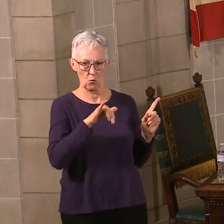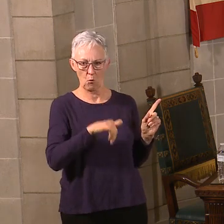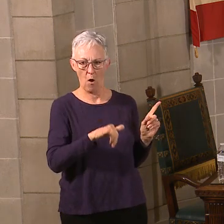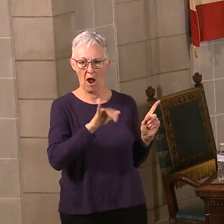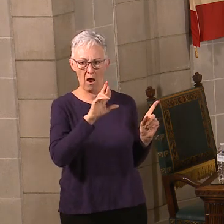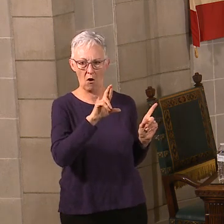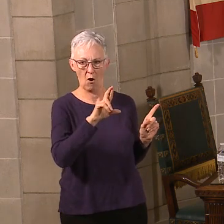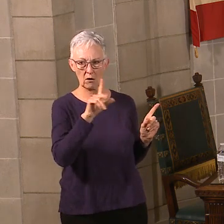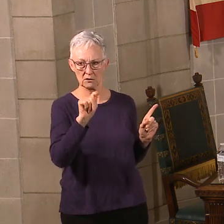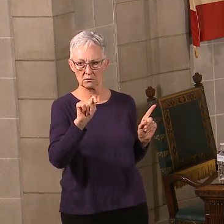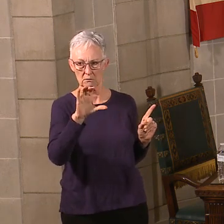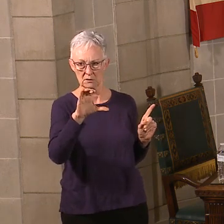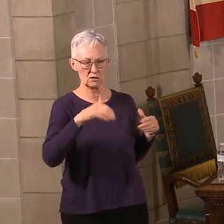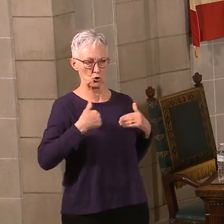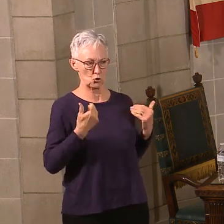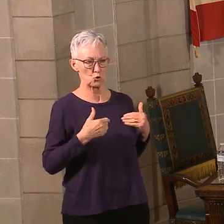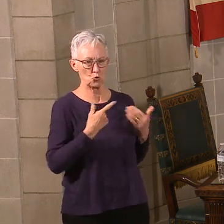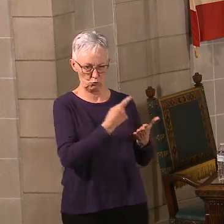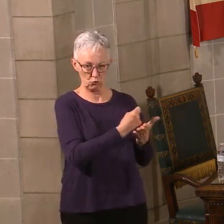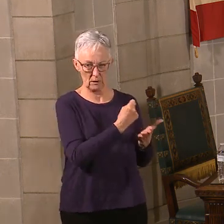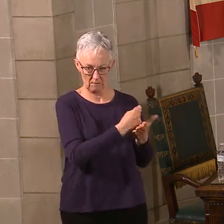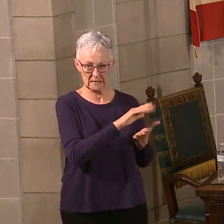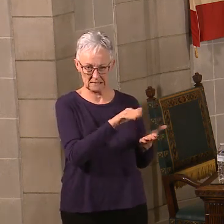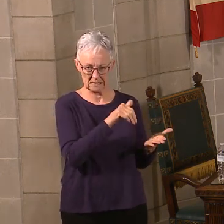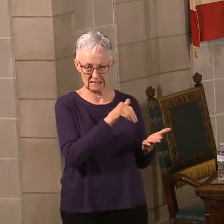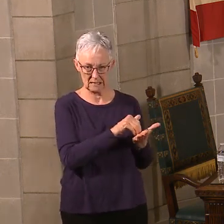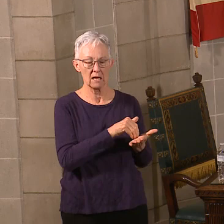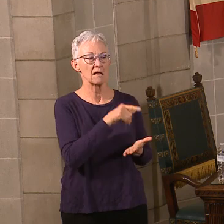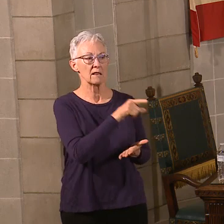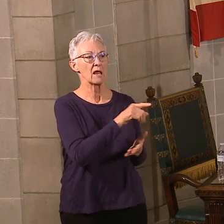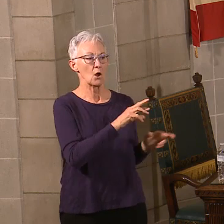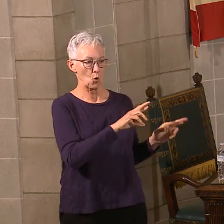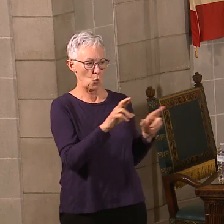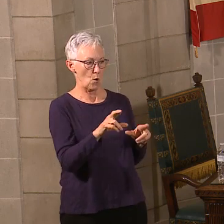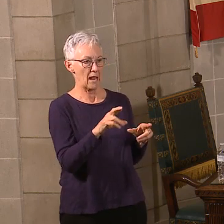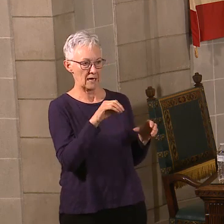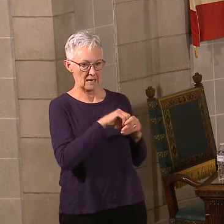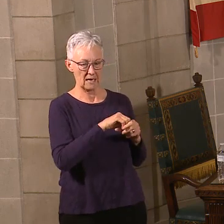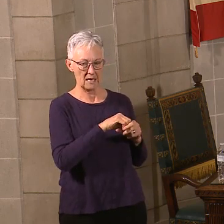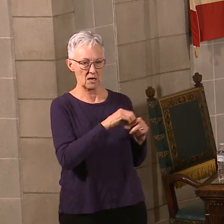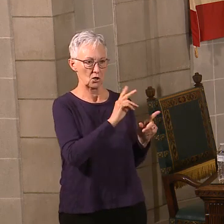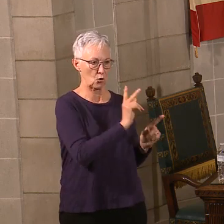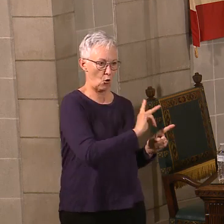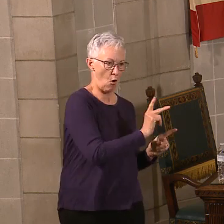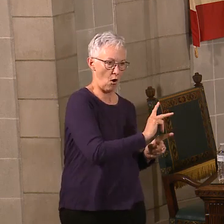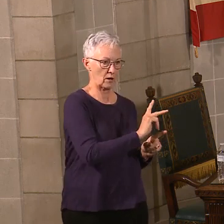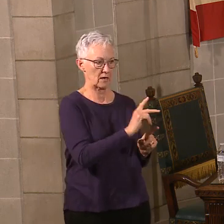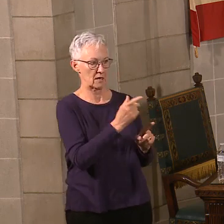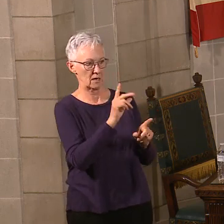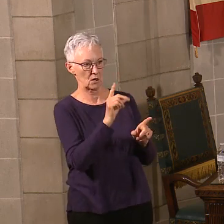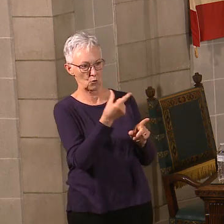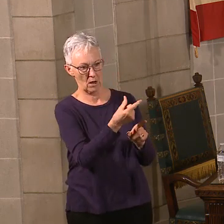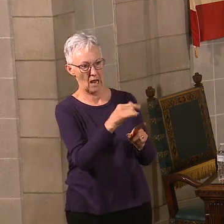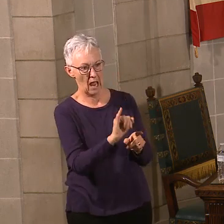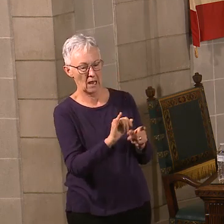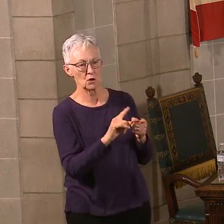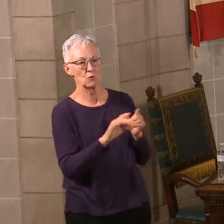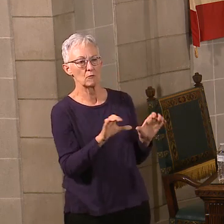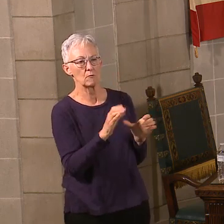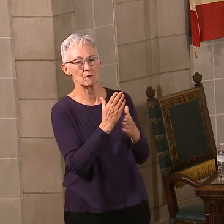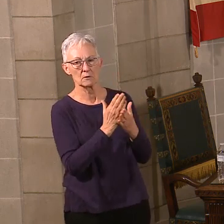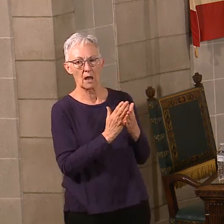are now gearing up to redeploy not only in Kearney but into Grand Island to be able to assist with additional testing there. There's been